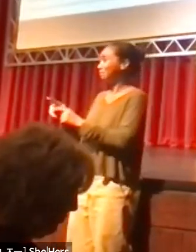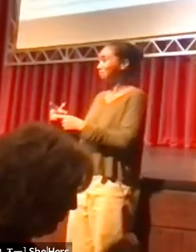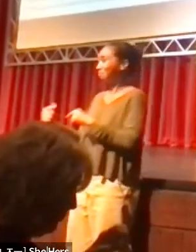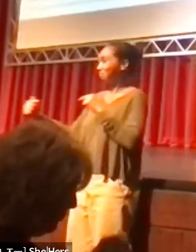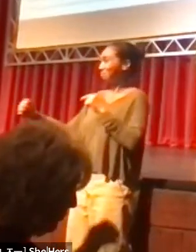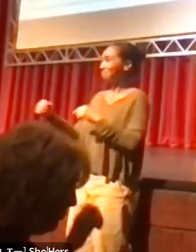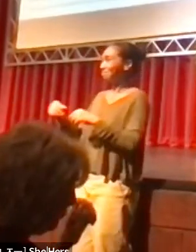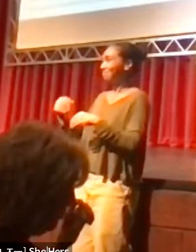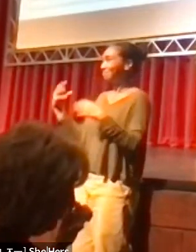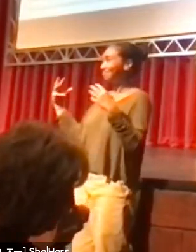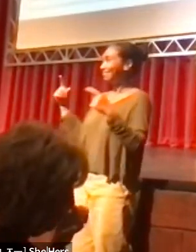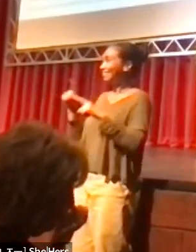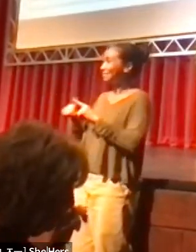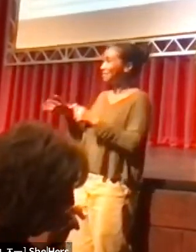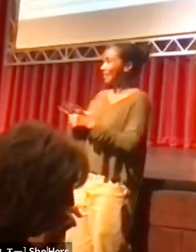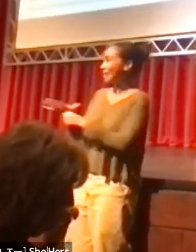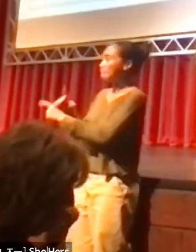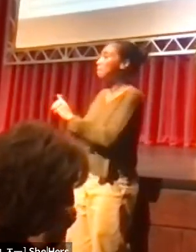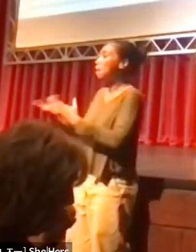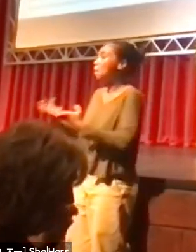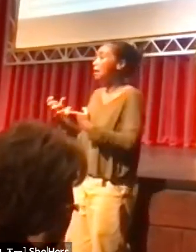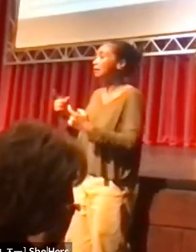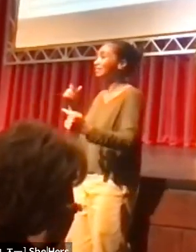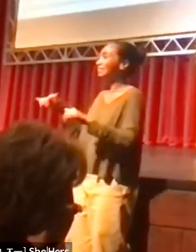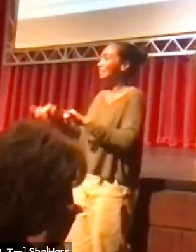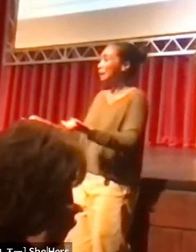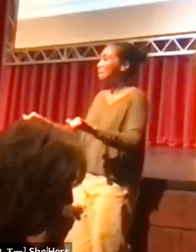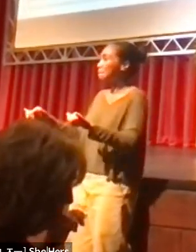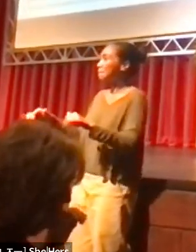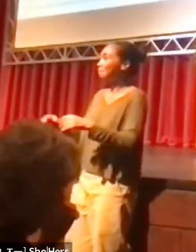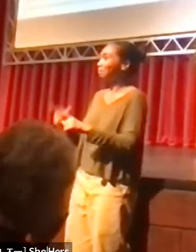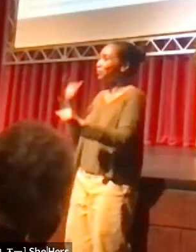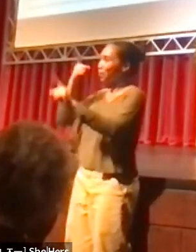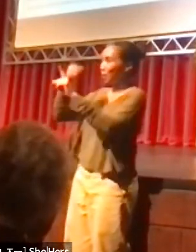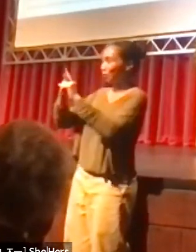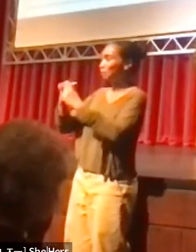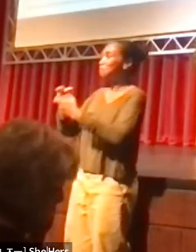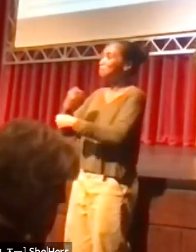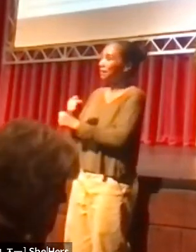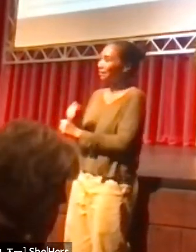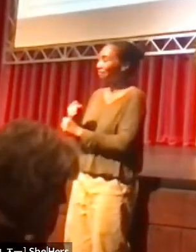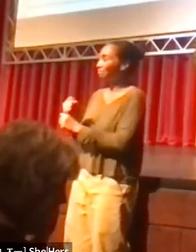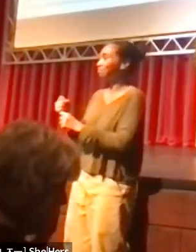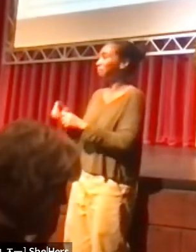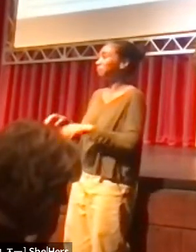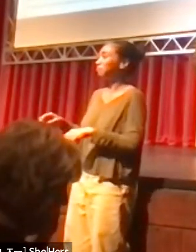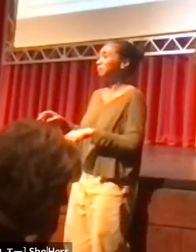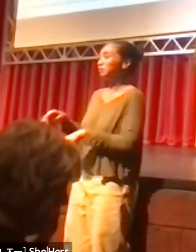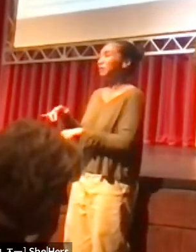spectrum, but wanting a similar outcome to create and nurture spaces for